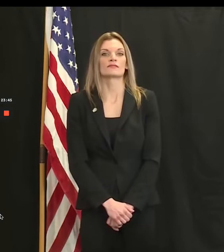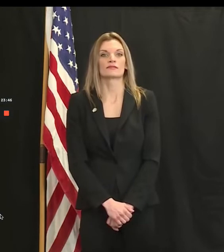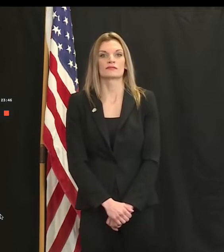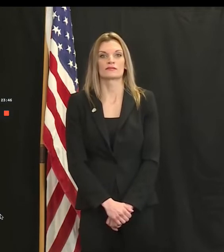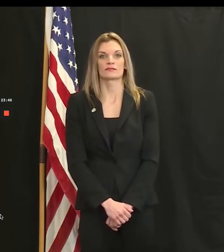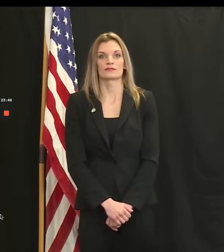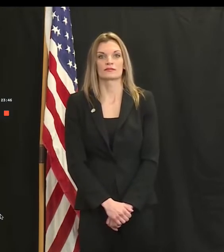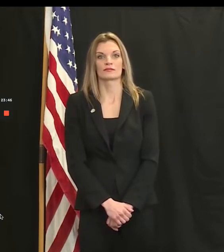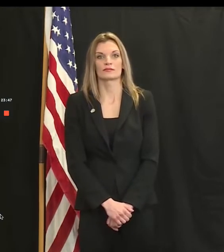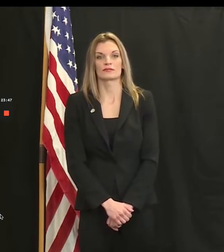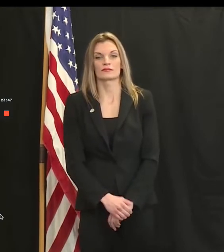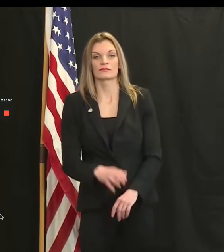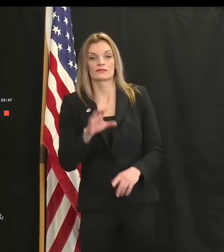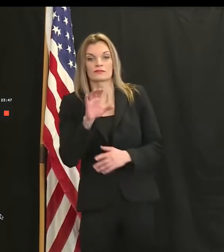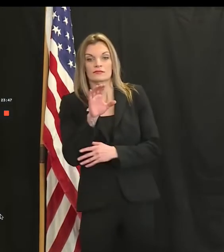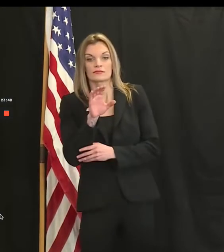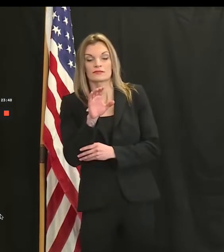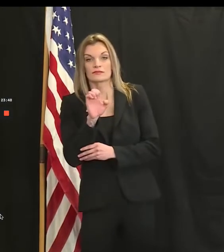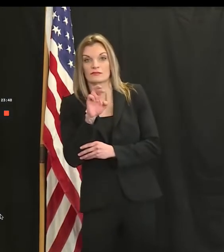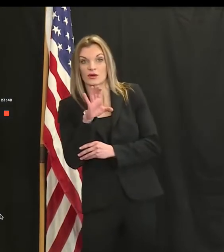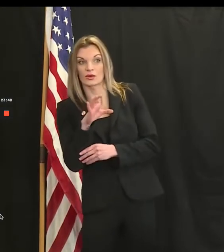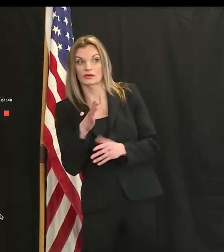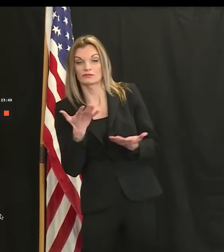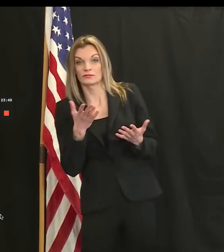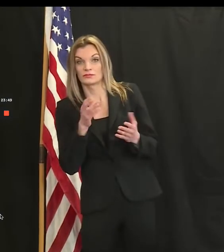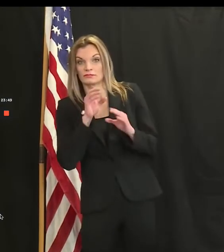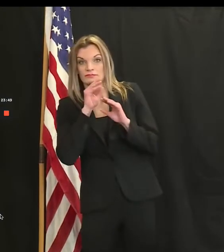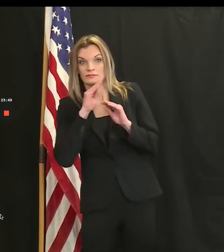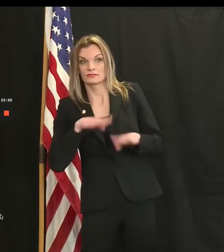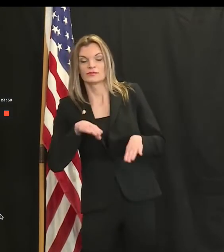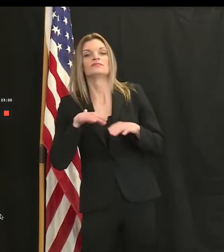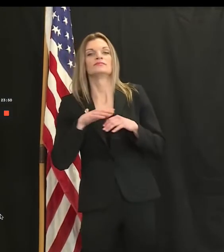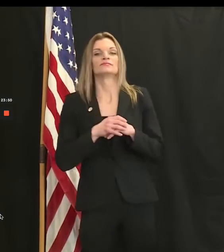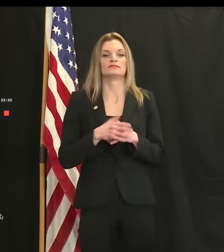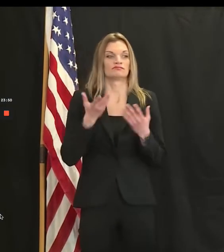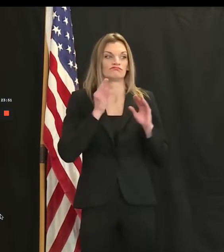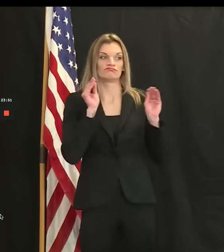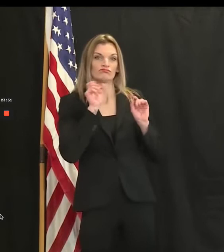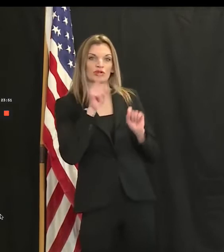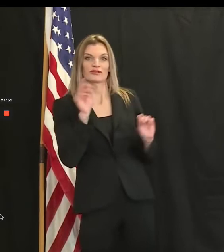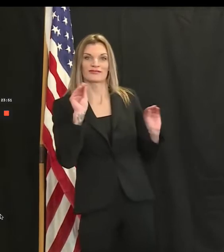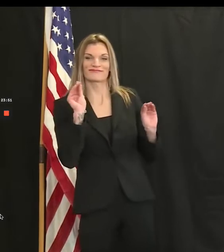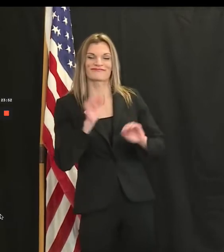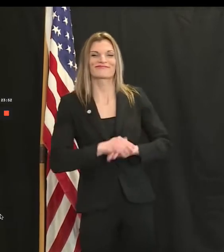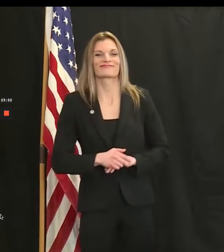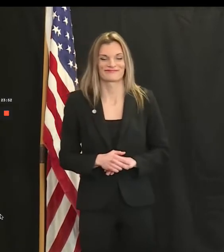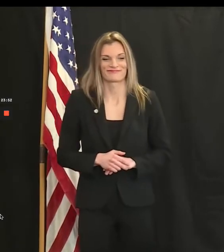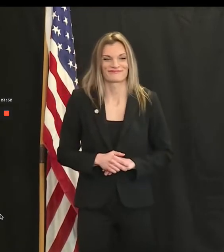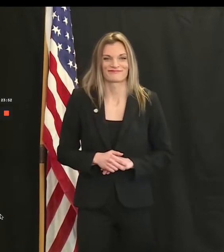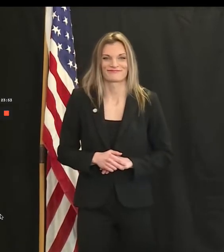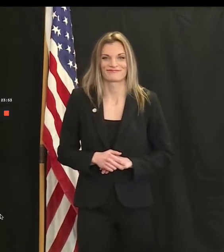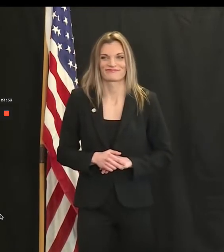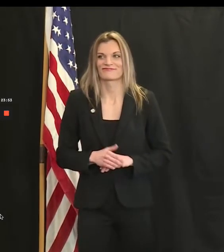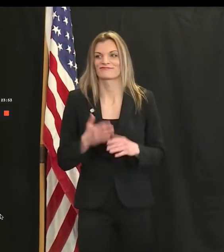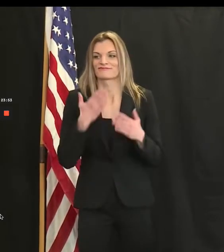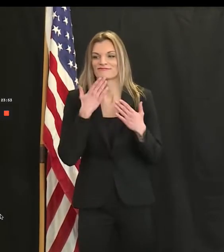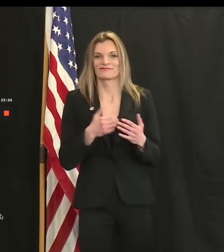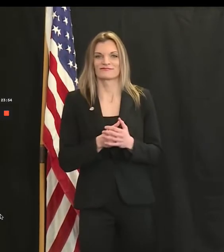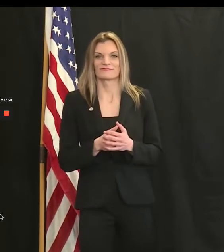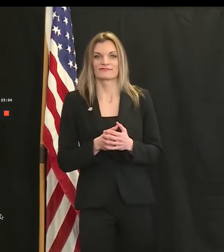Eric, unmute yourself. If not, we will move on to the next. I didn't have a question. Oh, okay. Thanks, Eric.